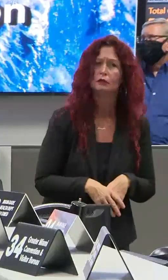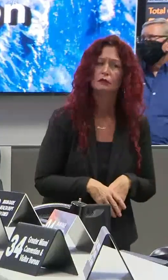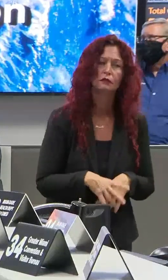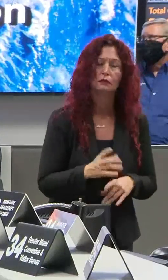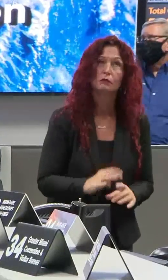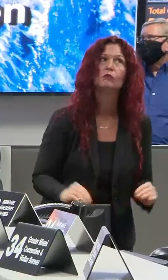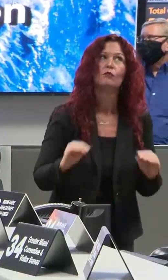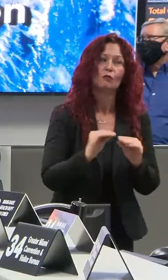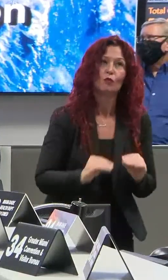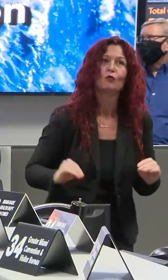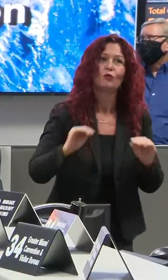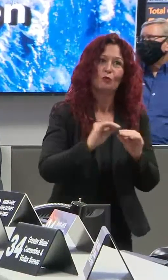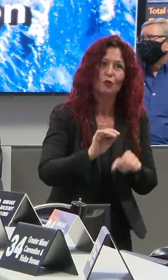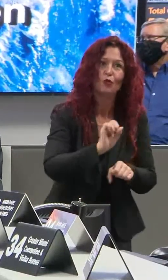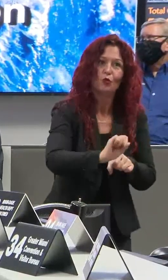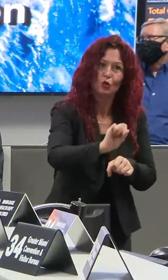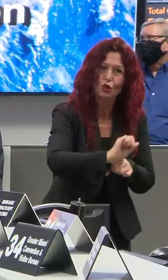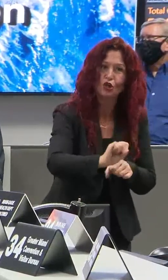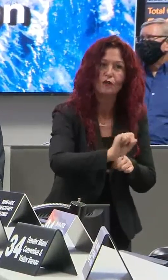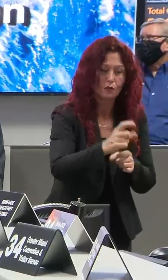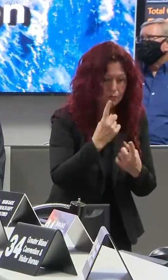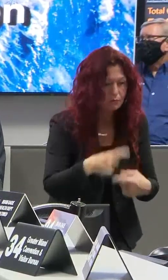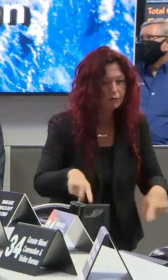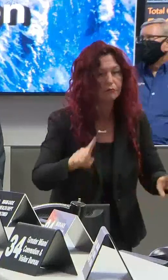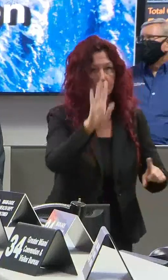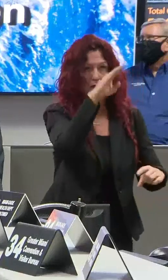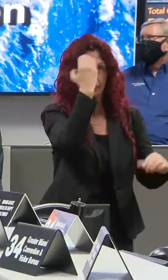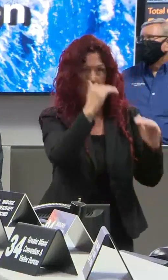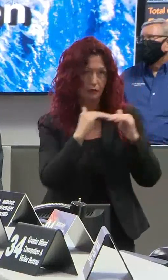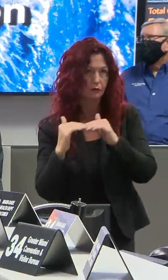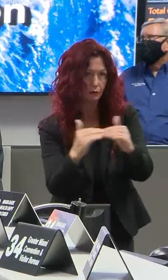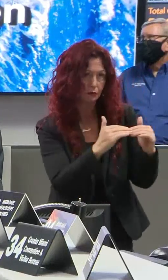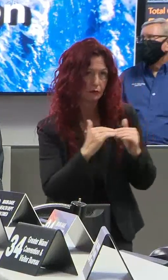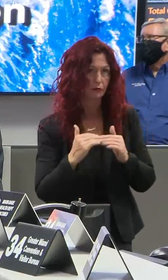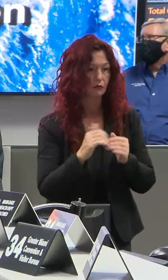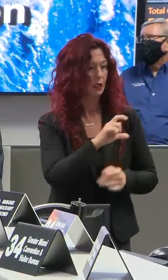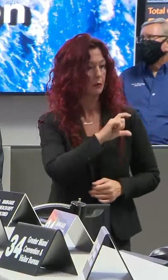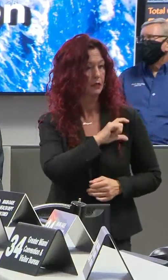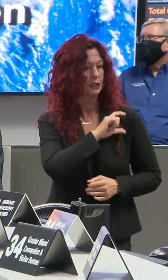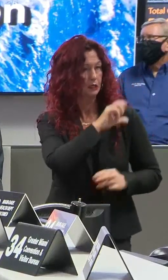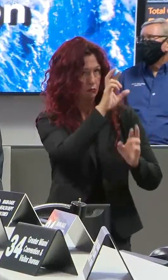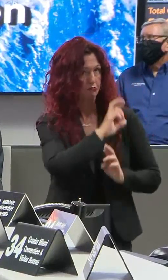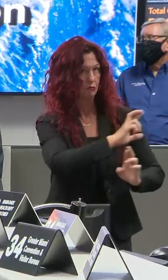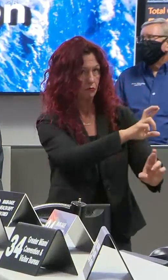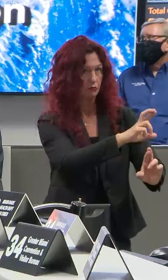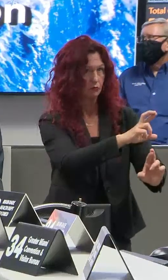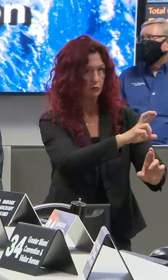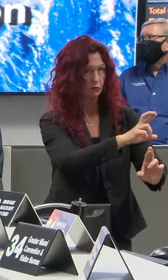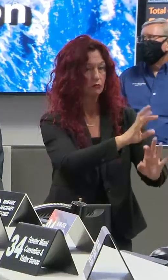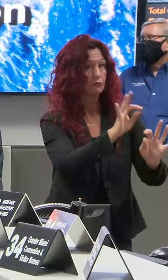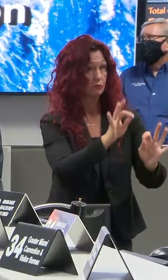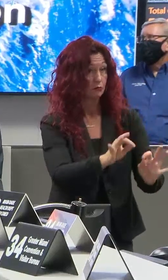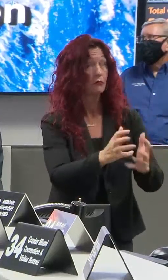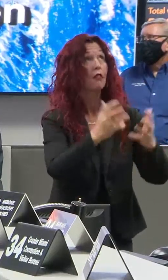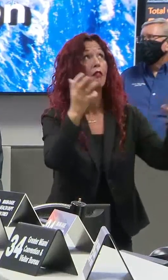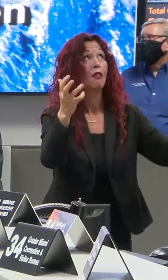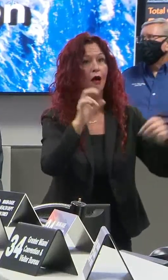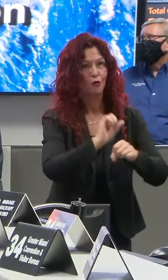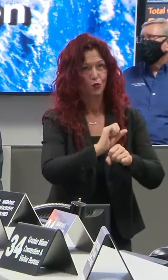did listen very carefully to the pleas from the protesters yesterday. Matter of fact, we joined in